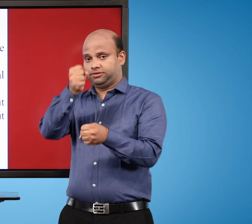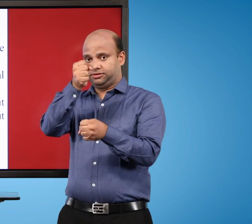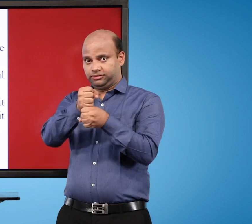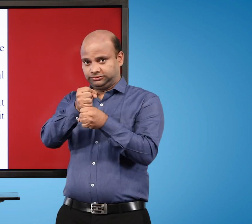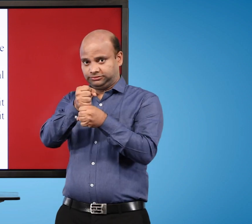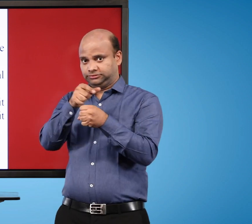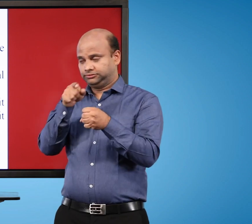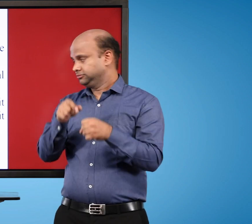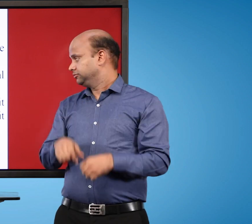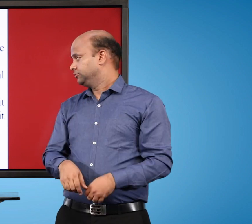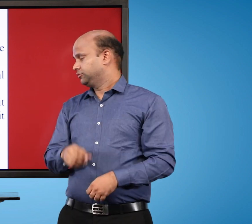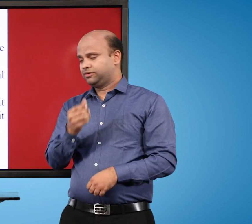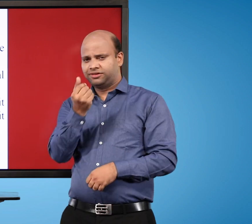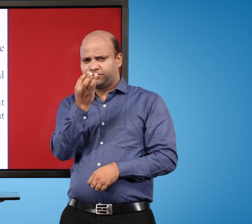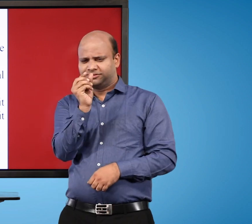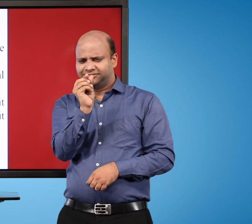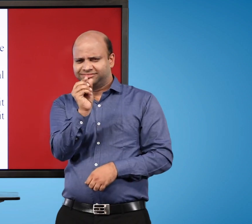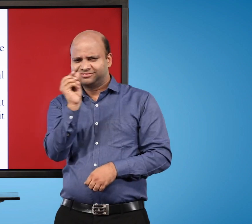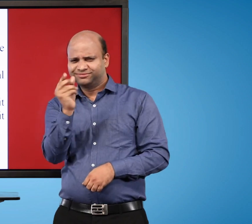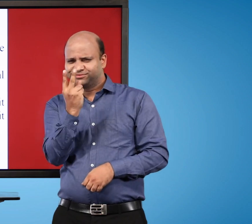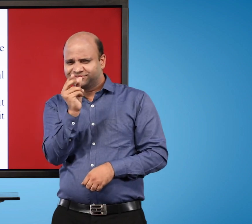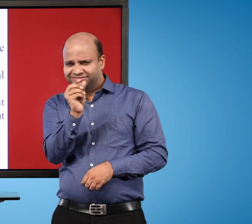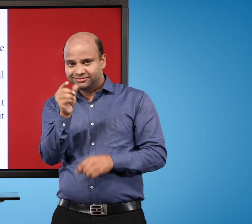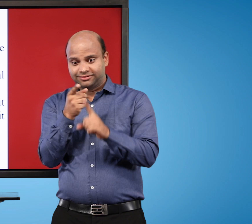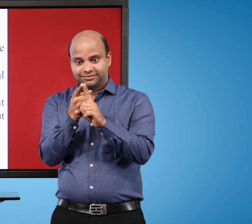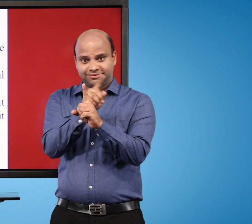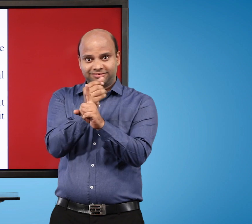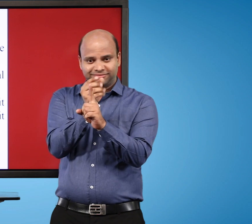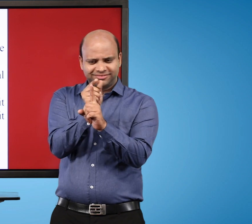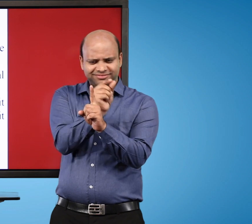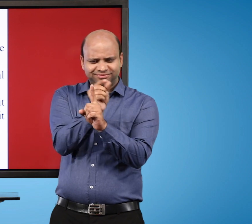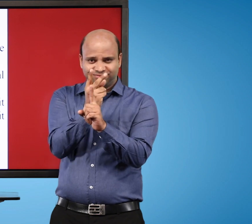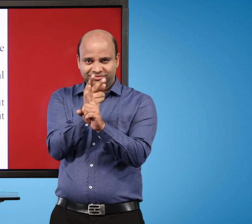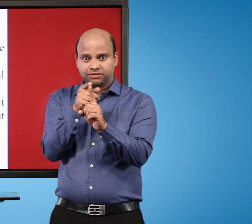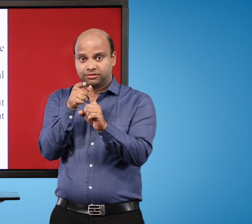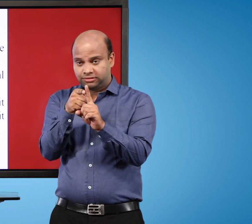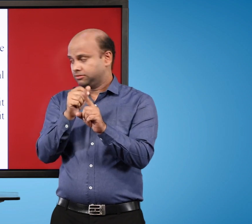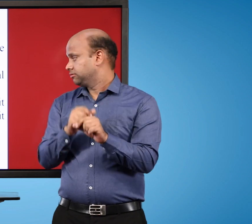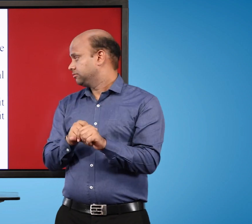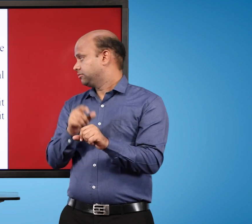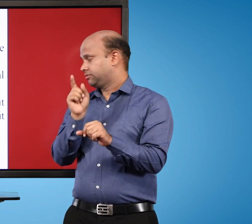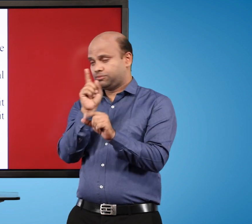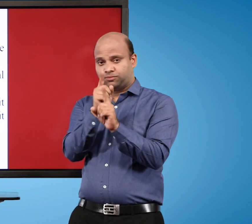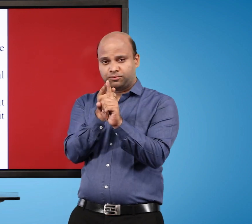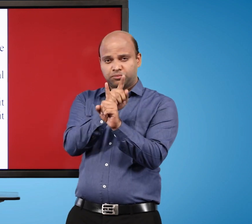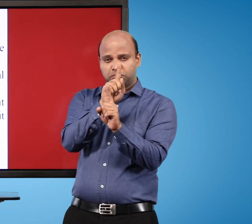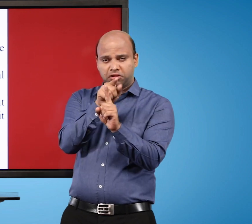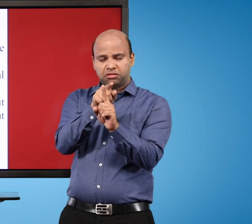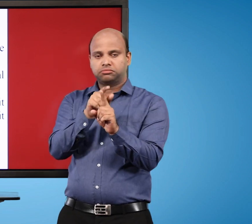G. The predecessor of a 2-digit number is never a single-digit number.